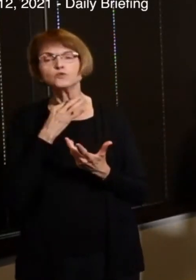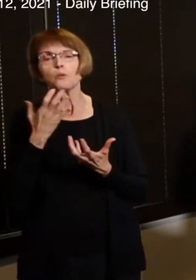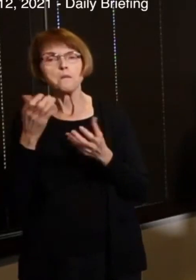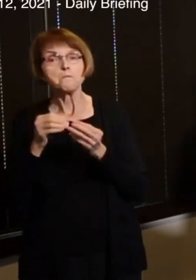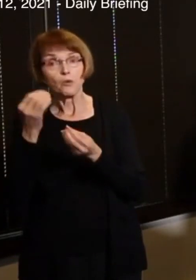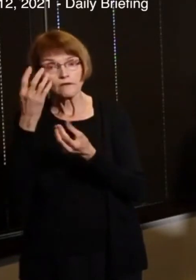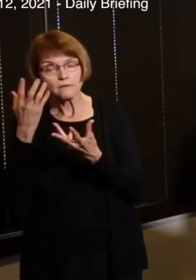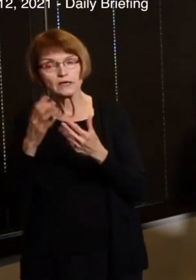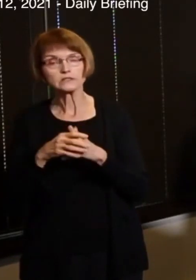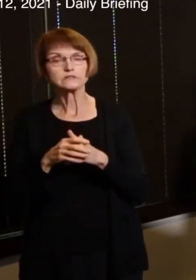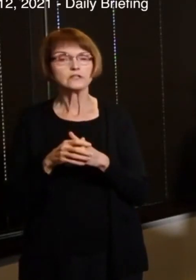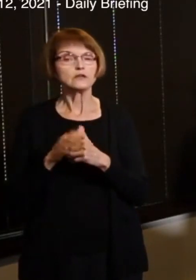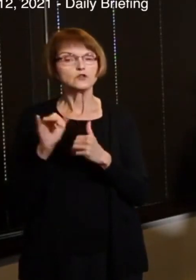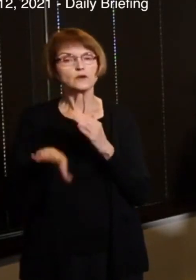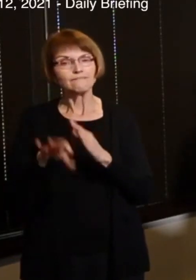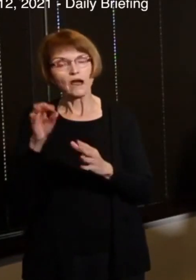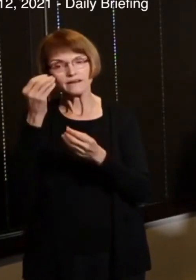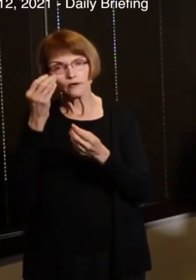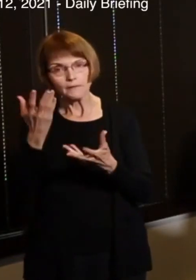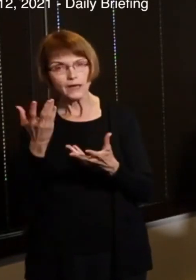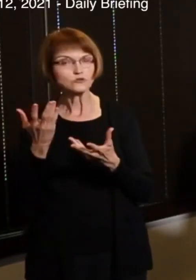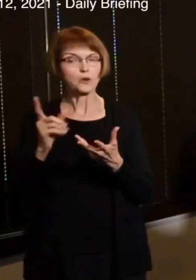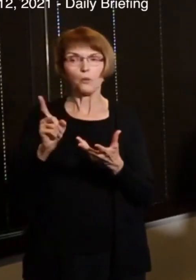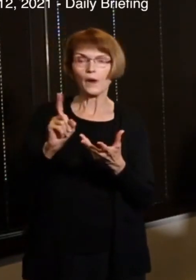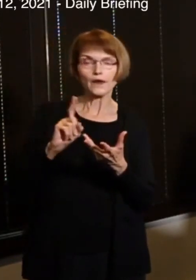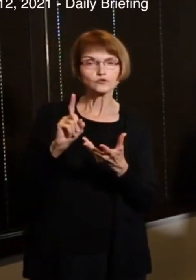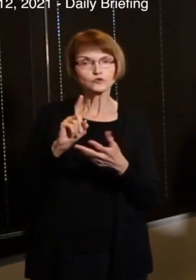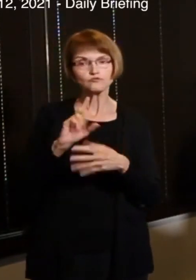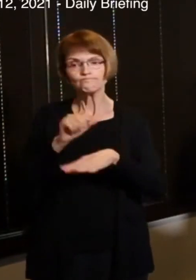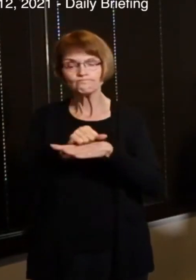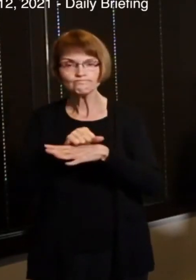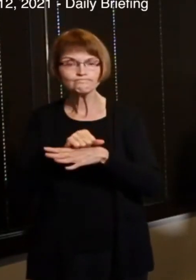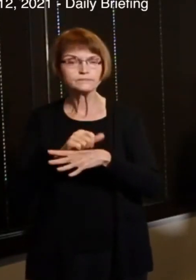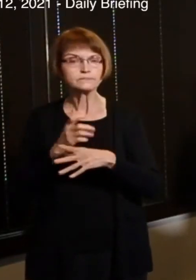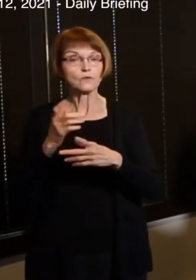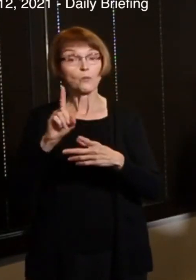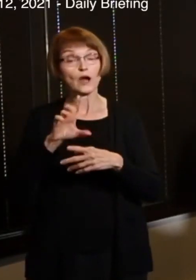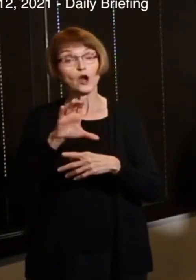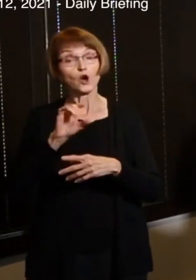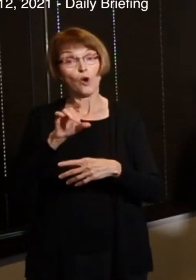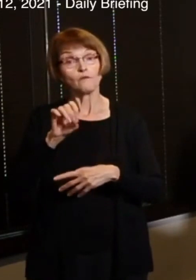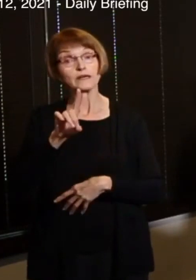links to register for events in your area at